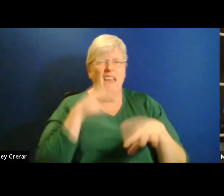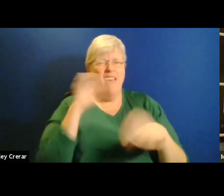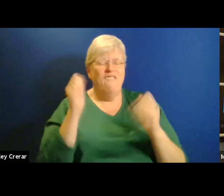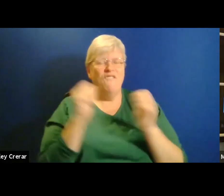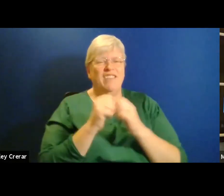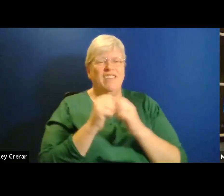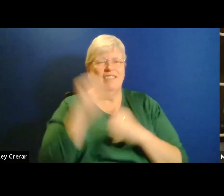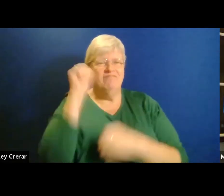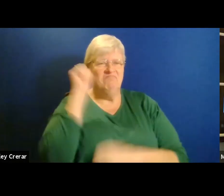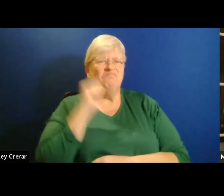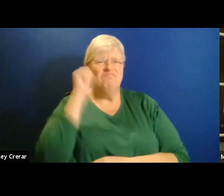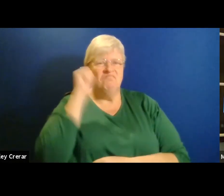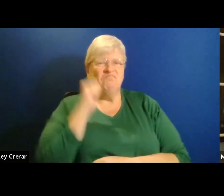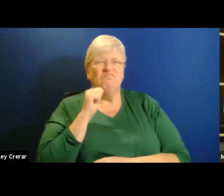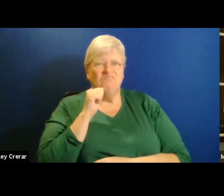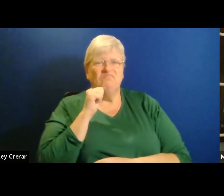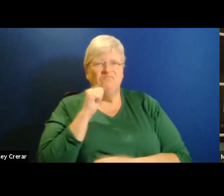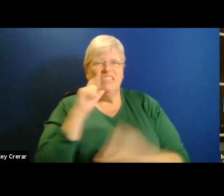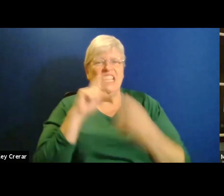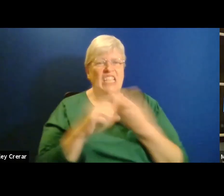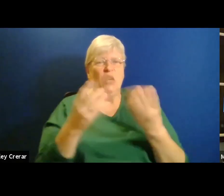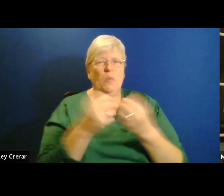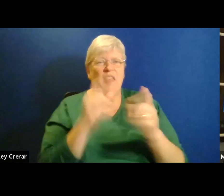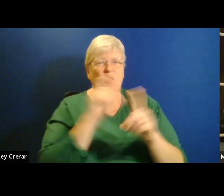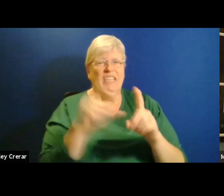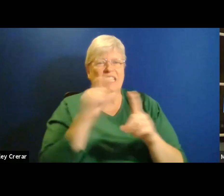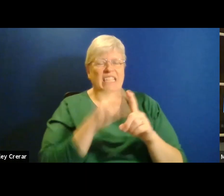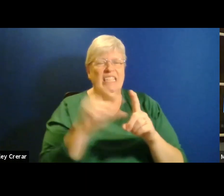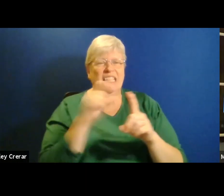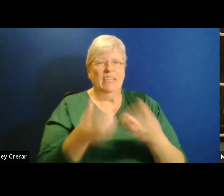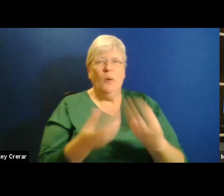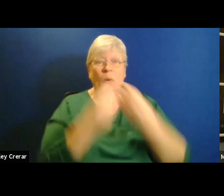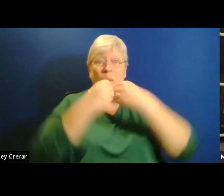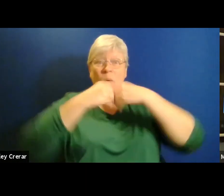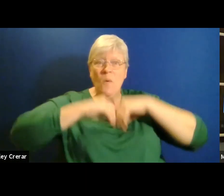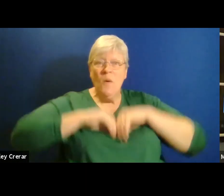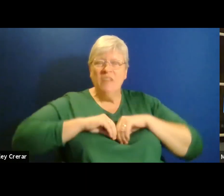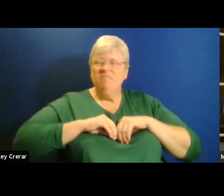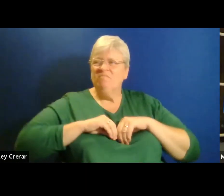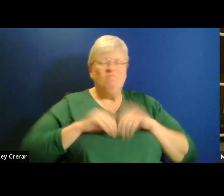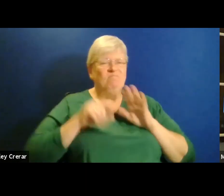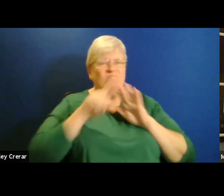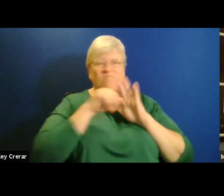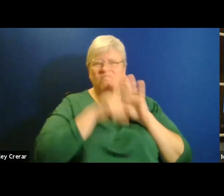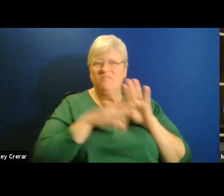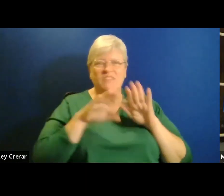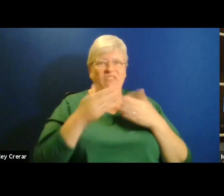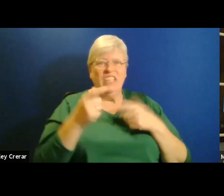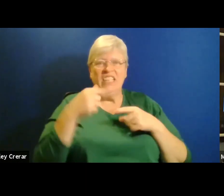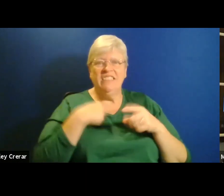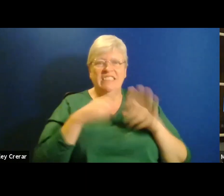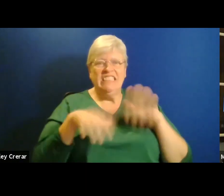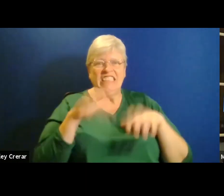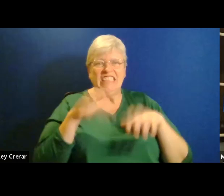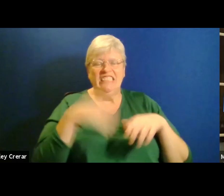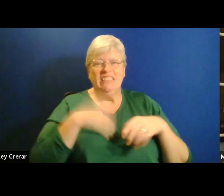deal, sealed with a scotch. Soaking in the murky morals, the tank-sized typewriters,